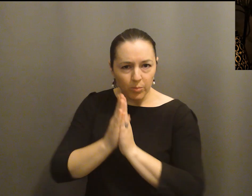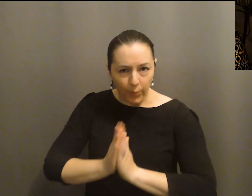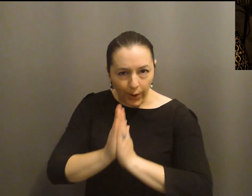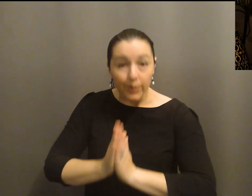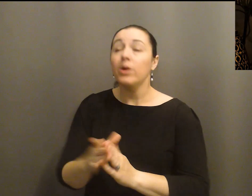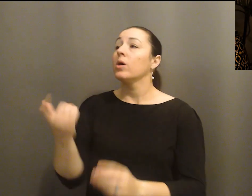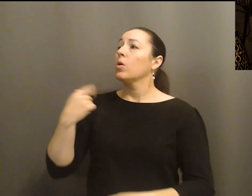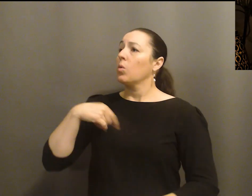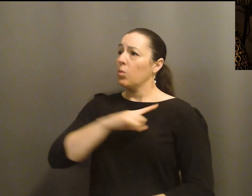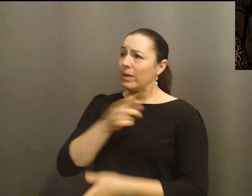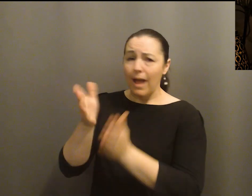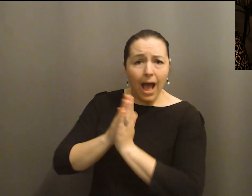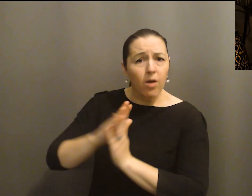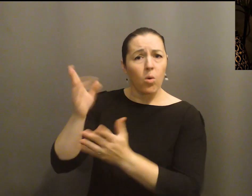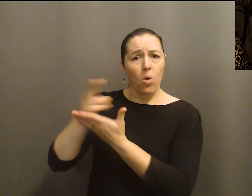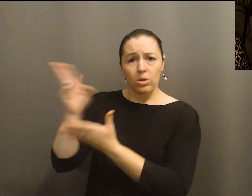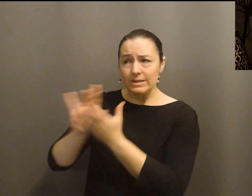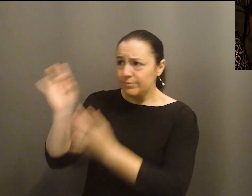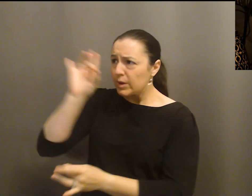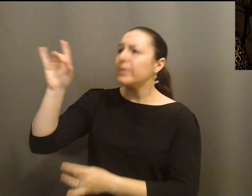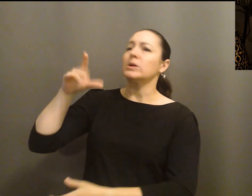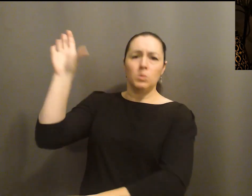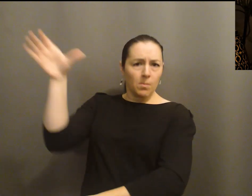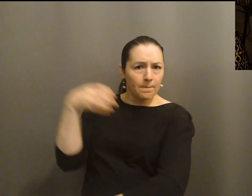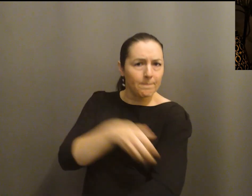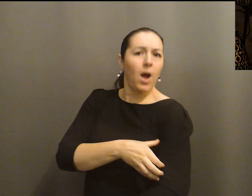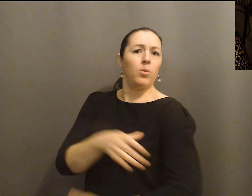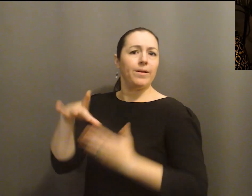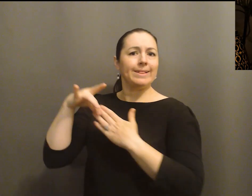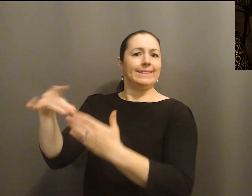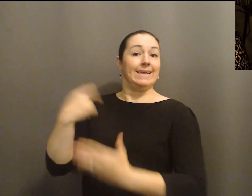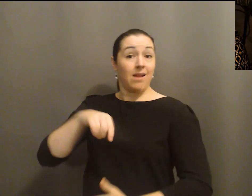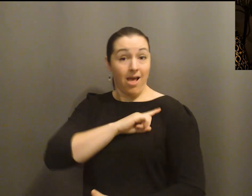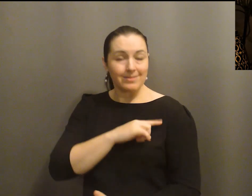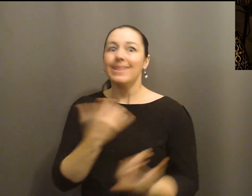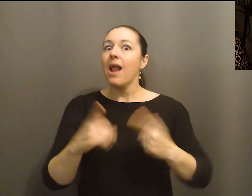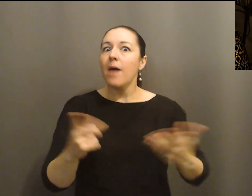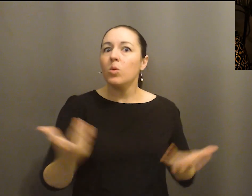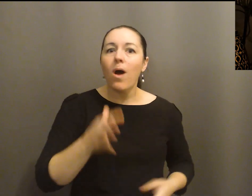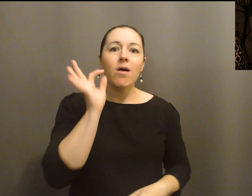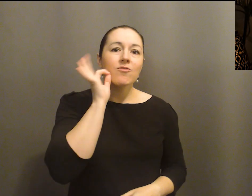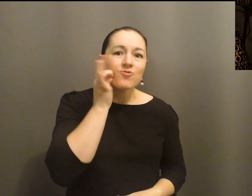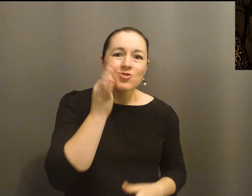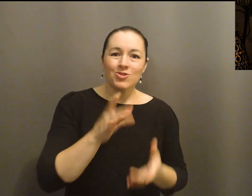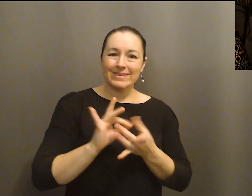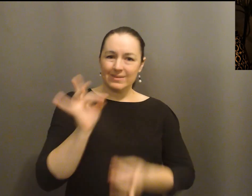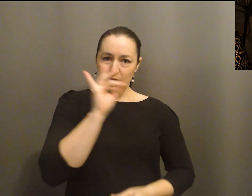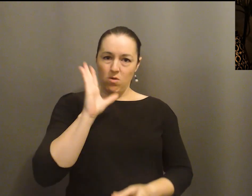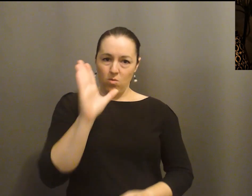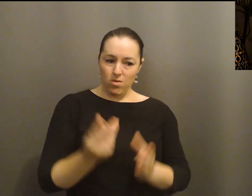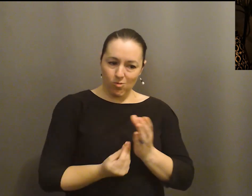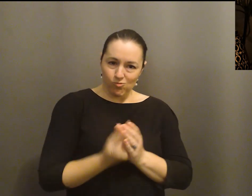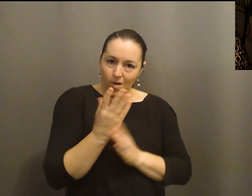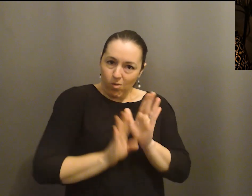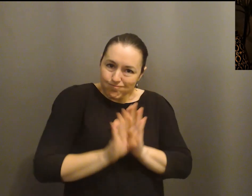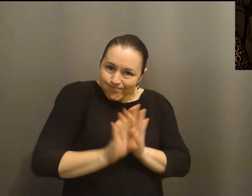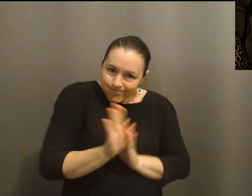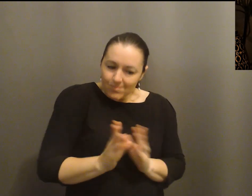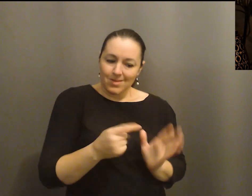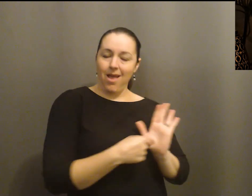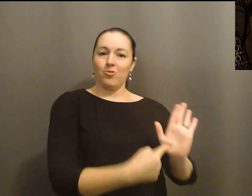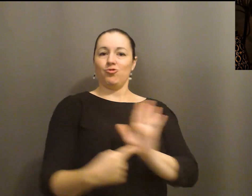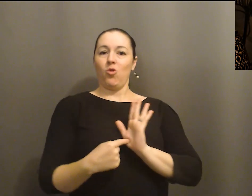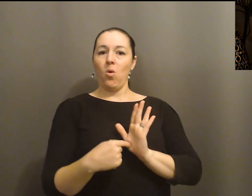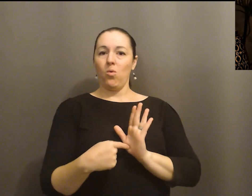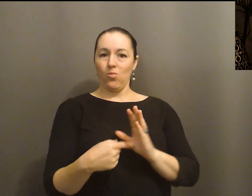the Holy Spirit To empower, to lead us Then the fruit of the Spirit Will be growing and showing in our lives But remember this